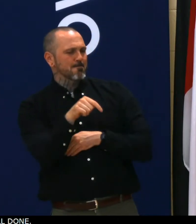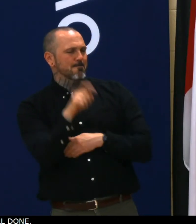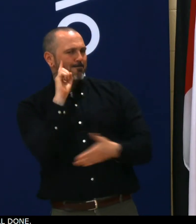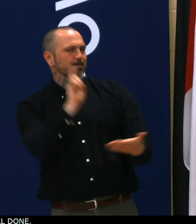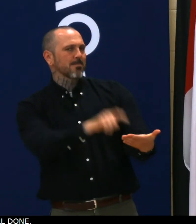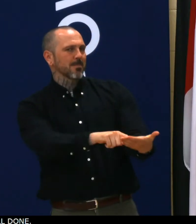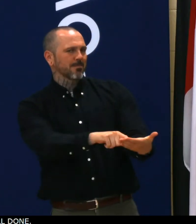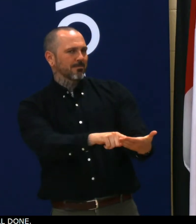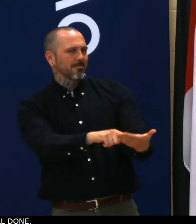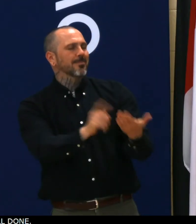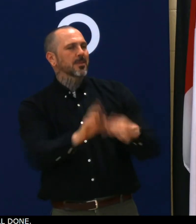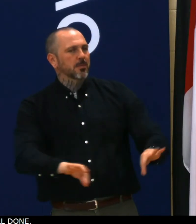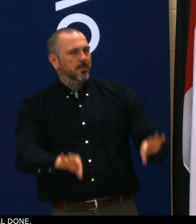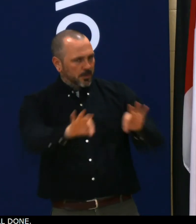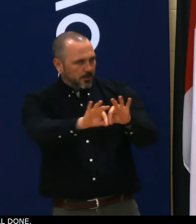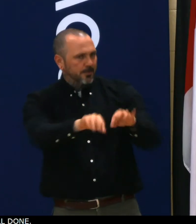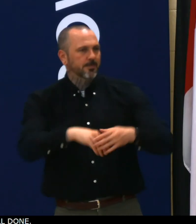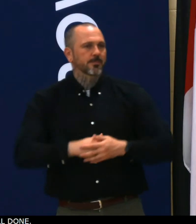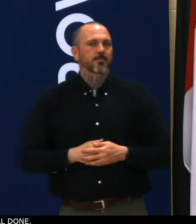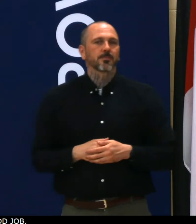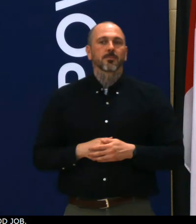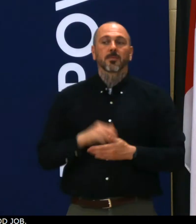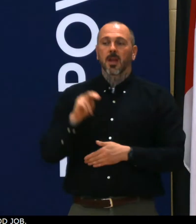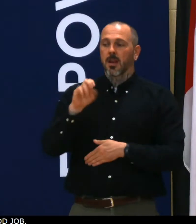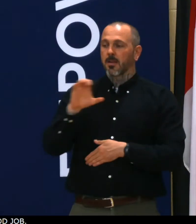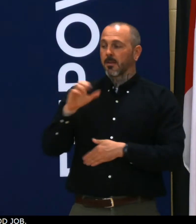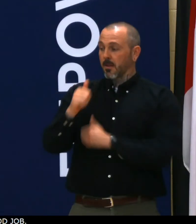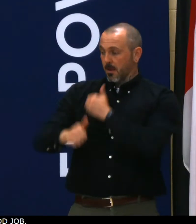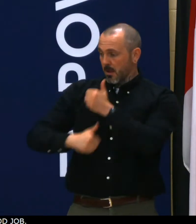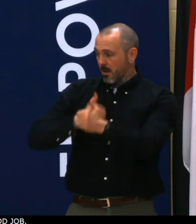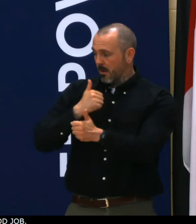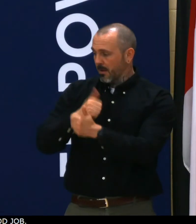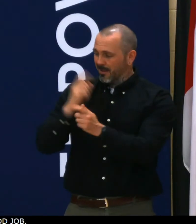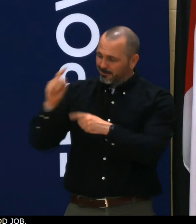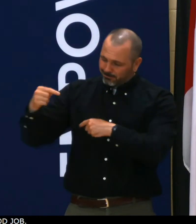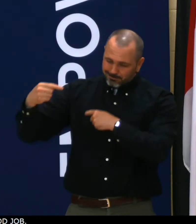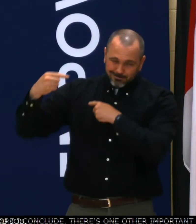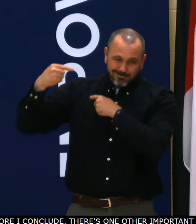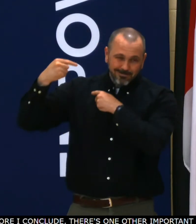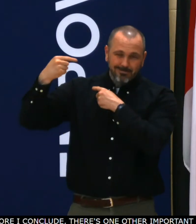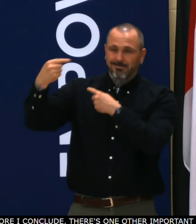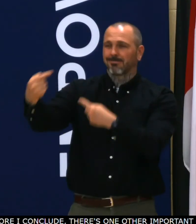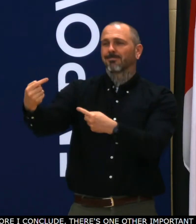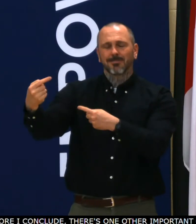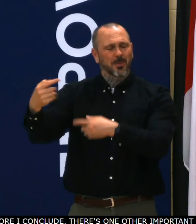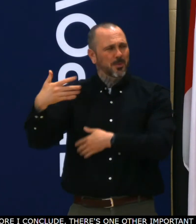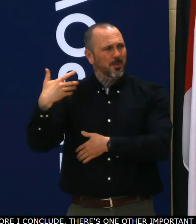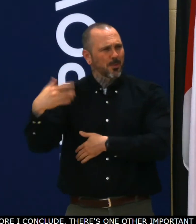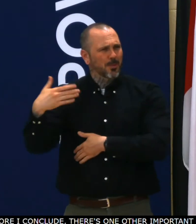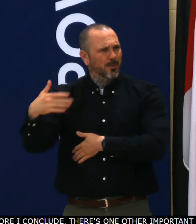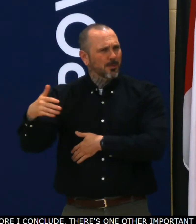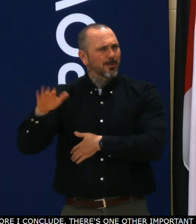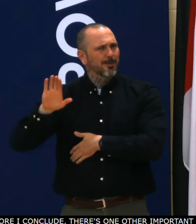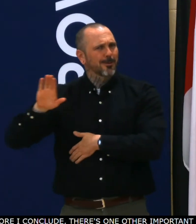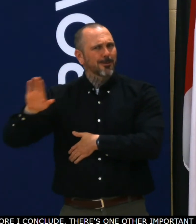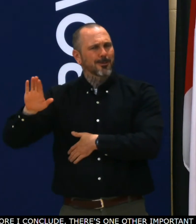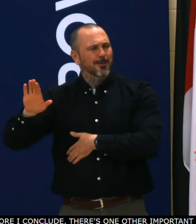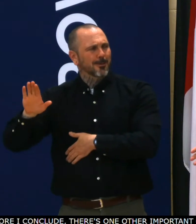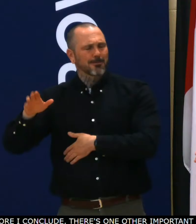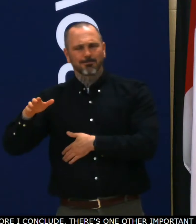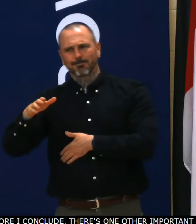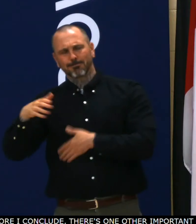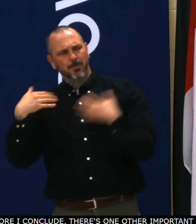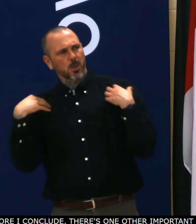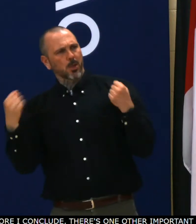acknowledge. You see, for decades, the alumni of the Nova Scotia Community College have been showing their courage by